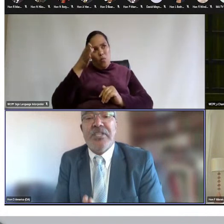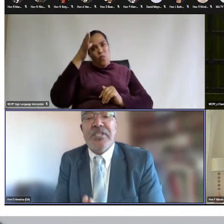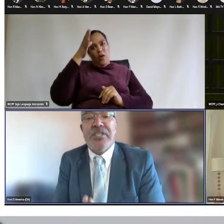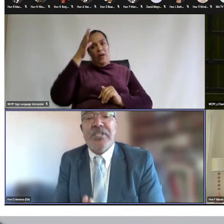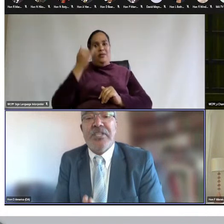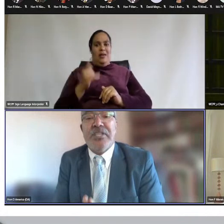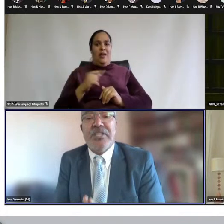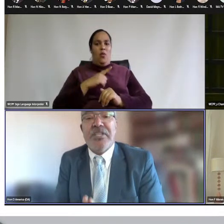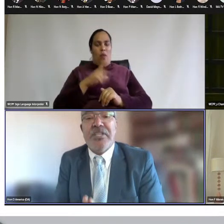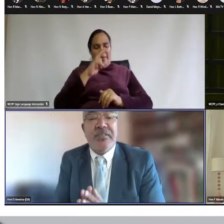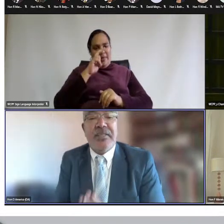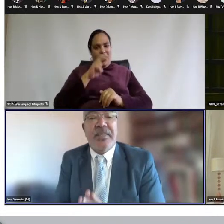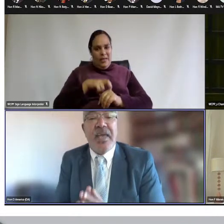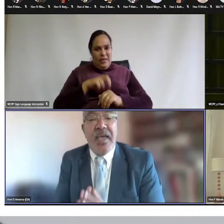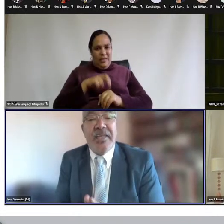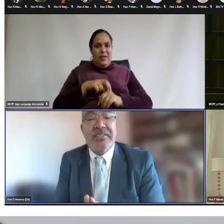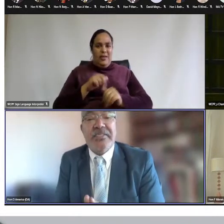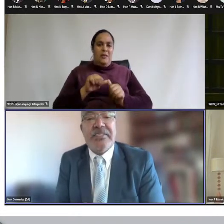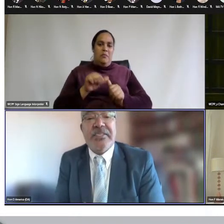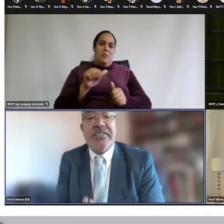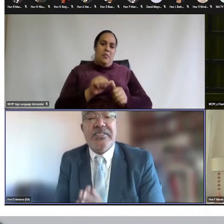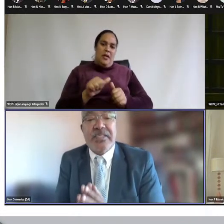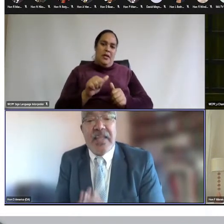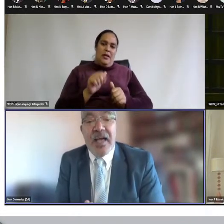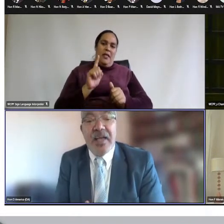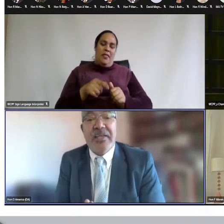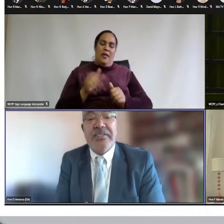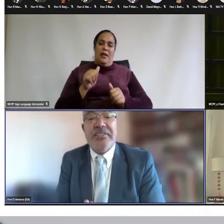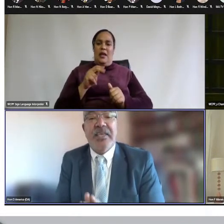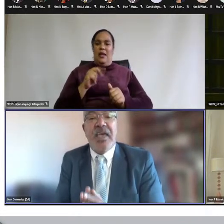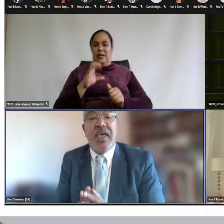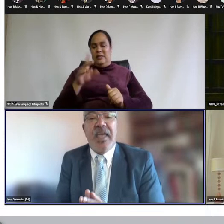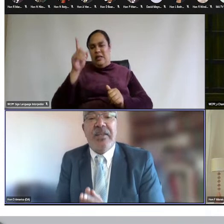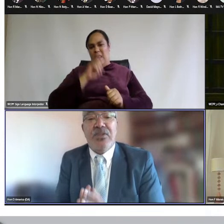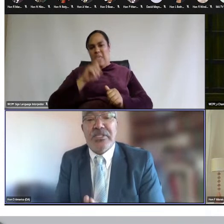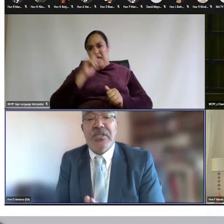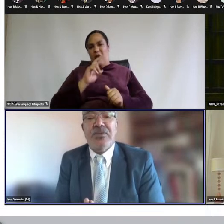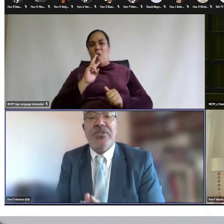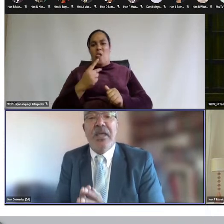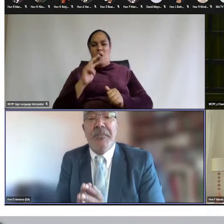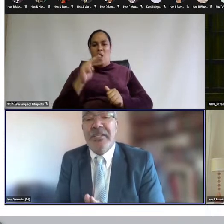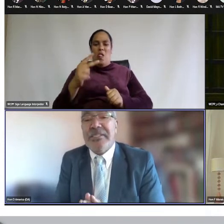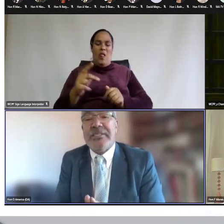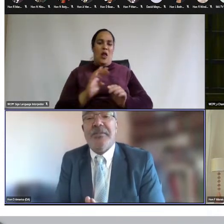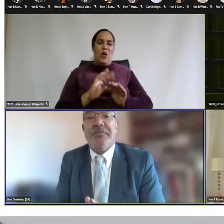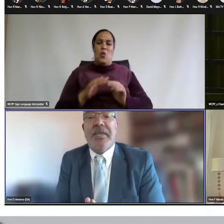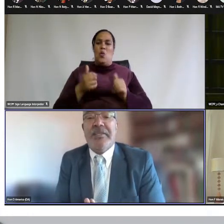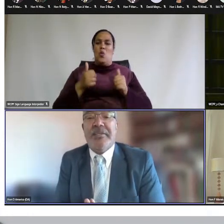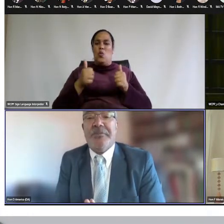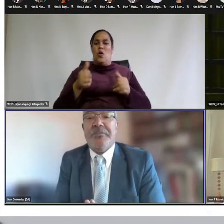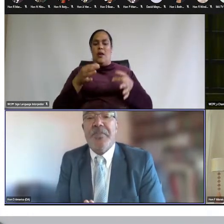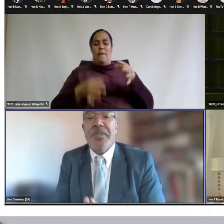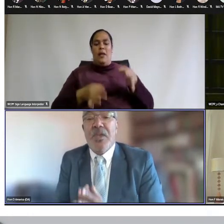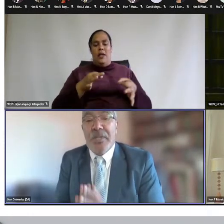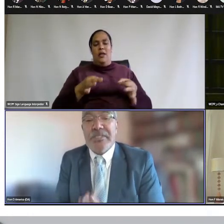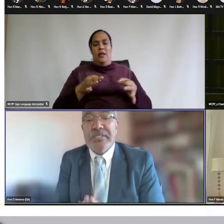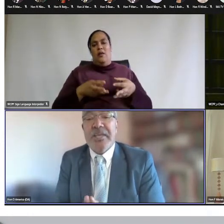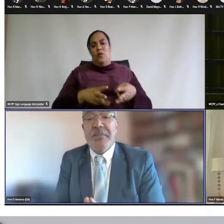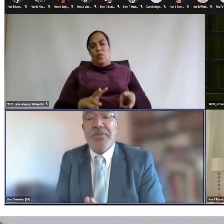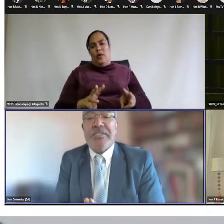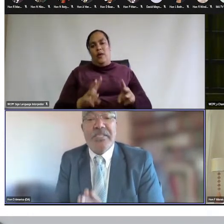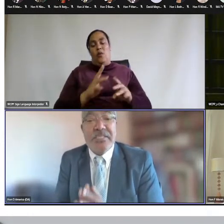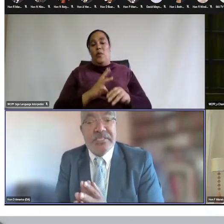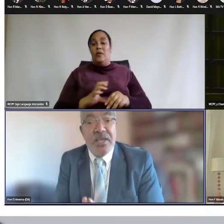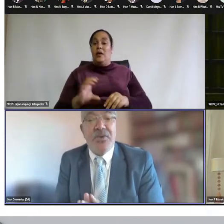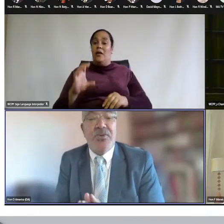they deserve better than ANC's lies and not so good political mania. Western